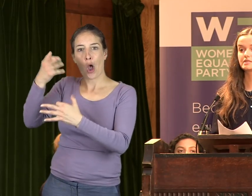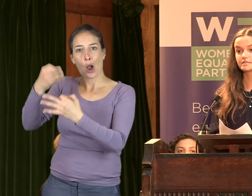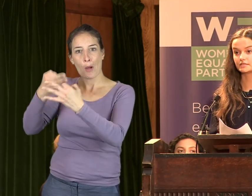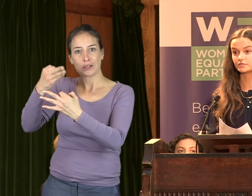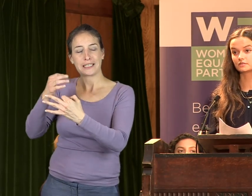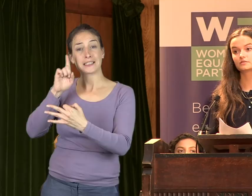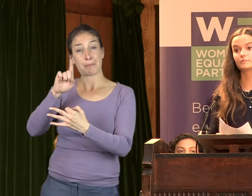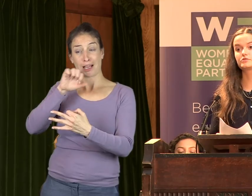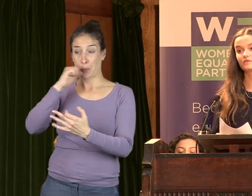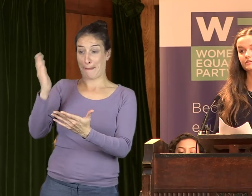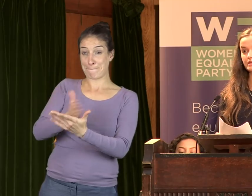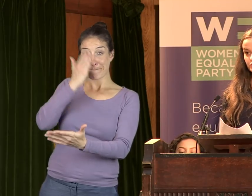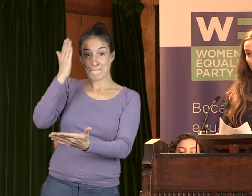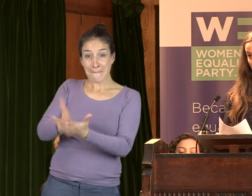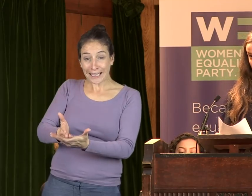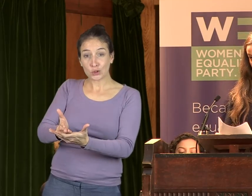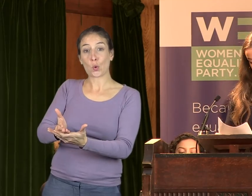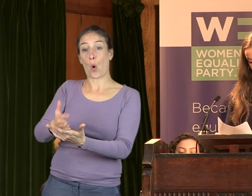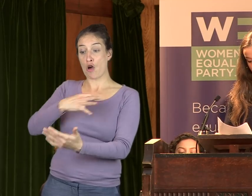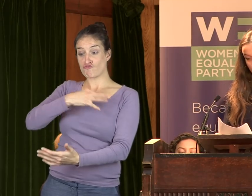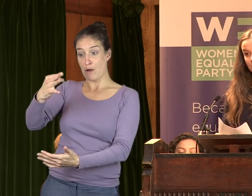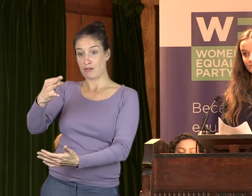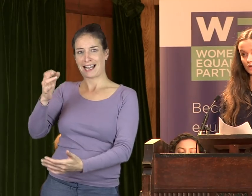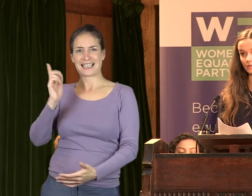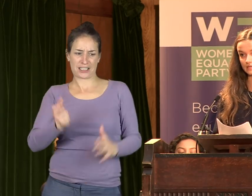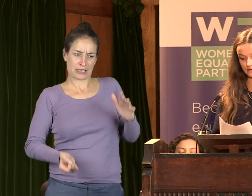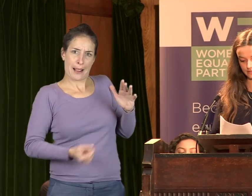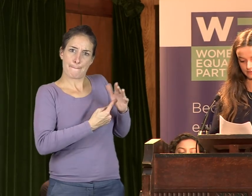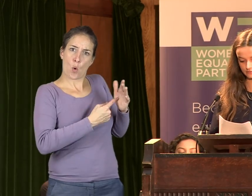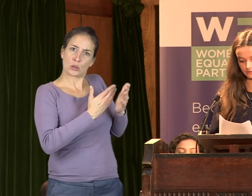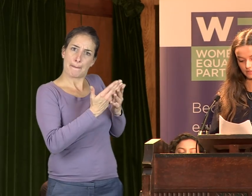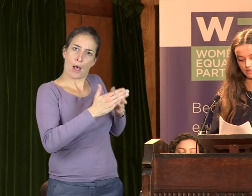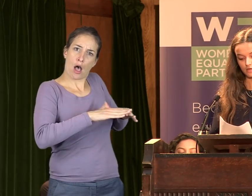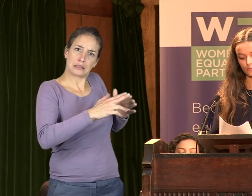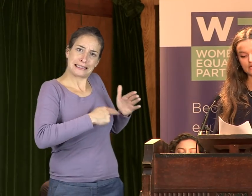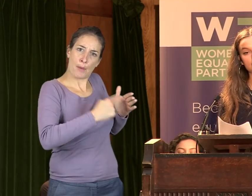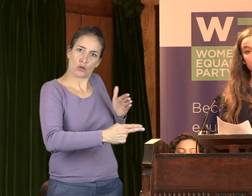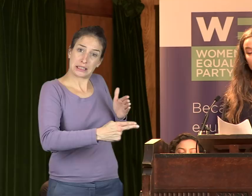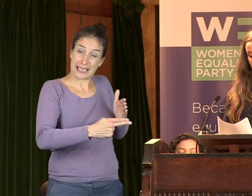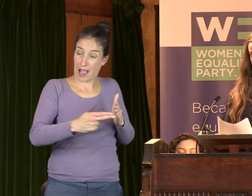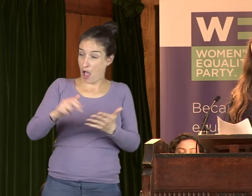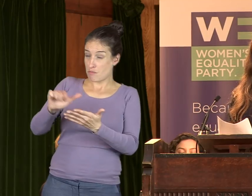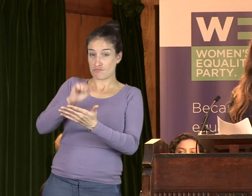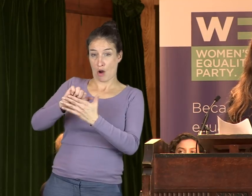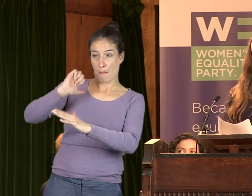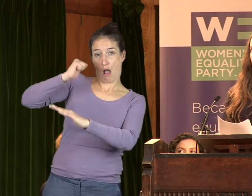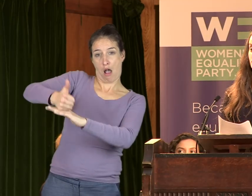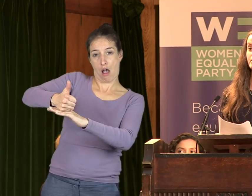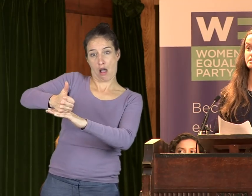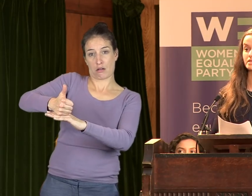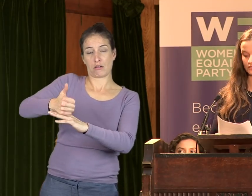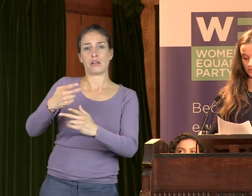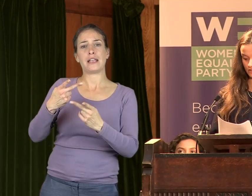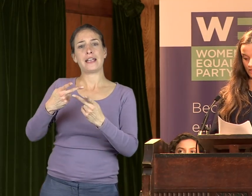that representation, the most fundamental part of democracy, is properly carried out. We can ensure, by women gaining